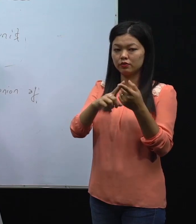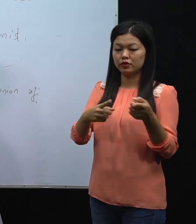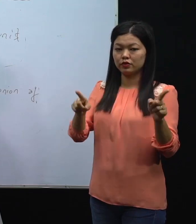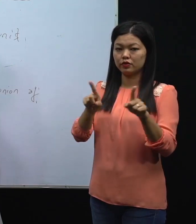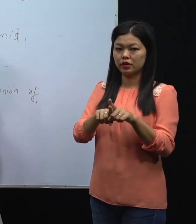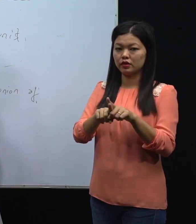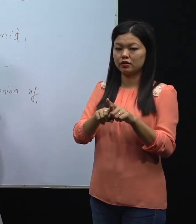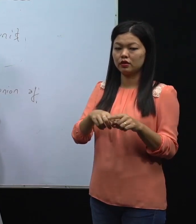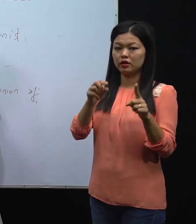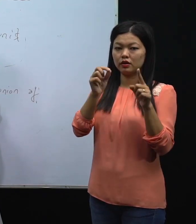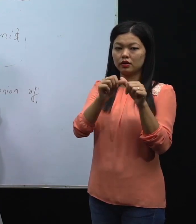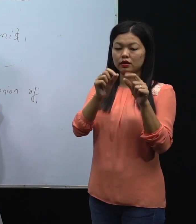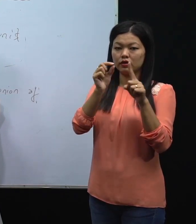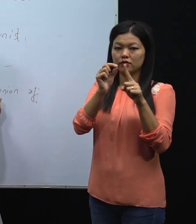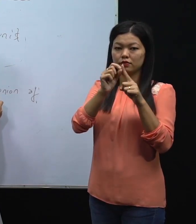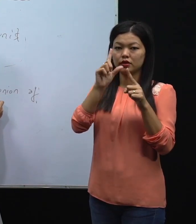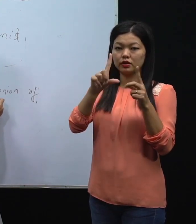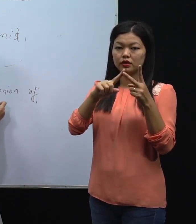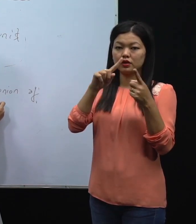and applied